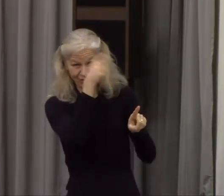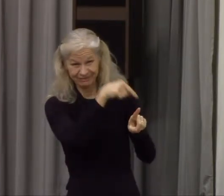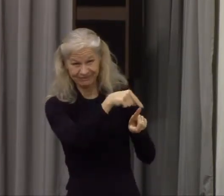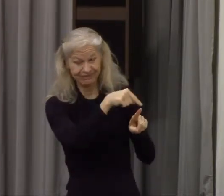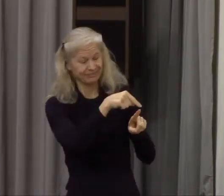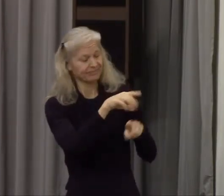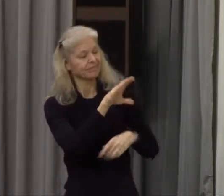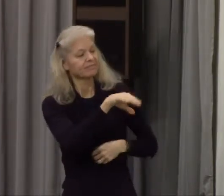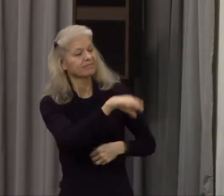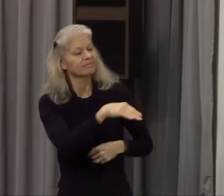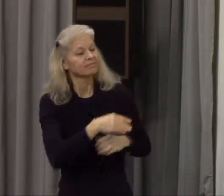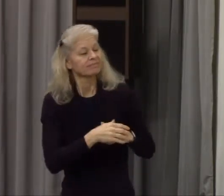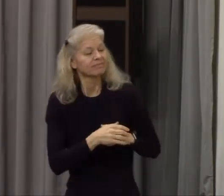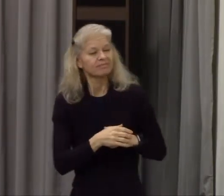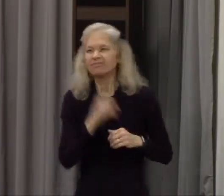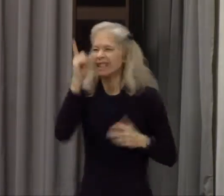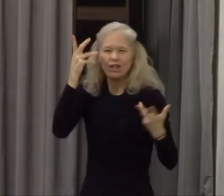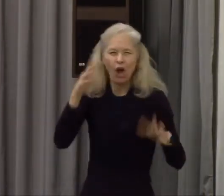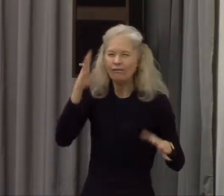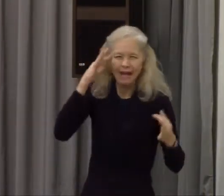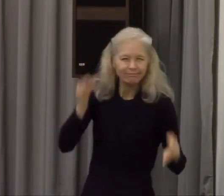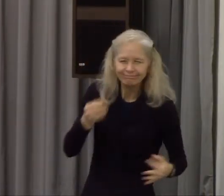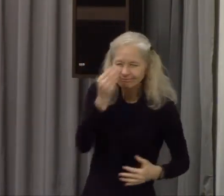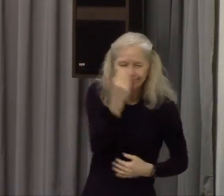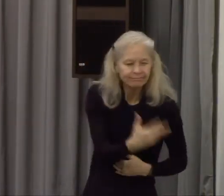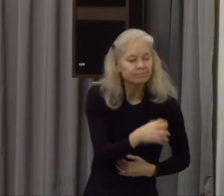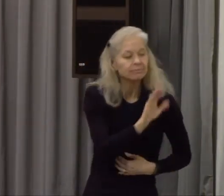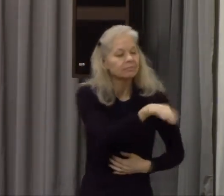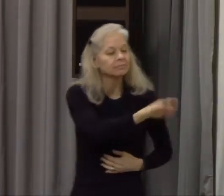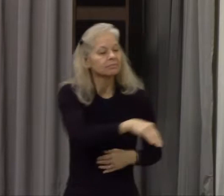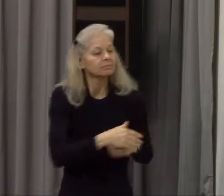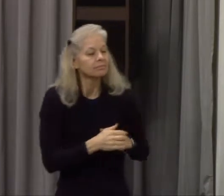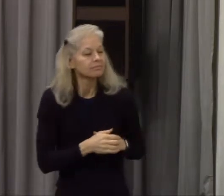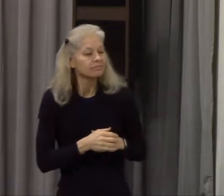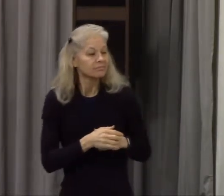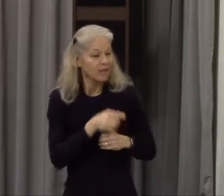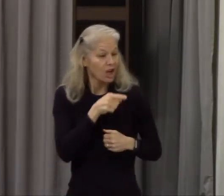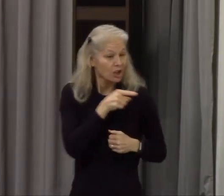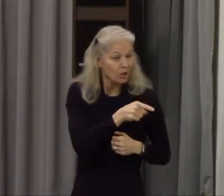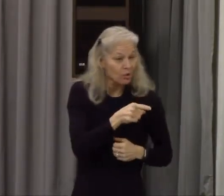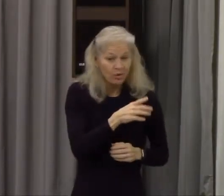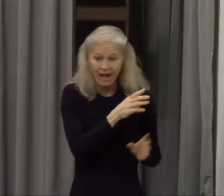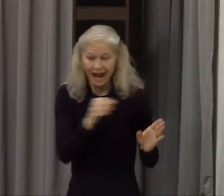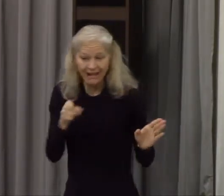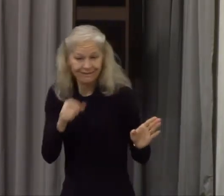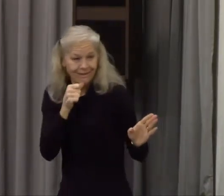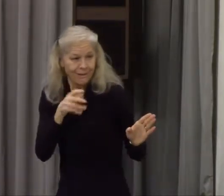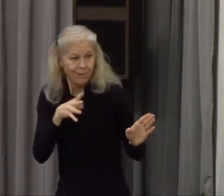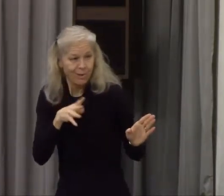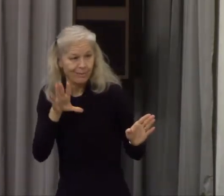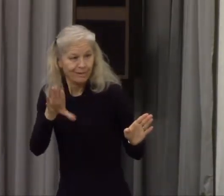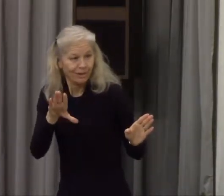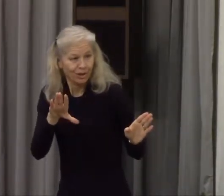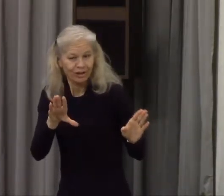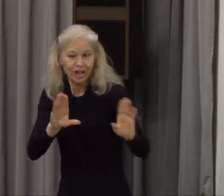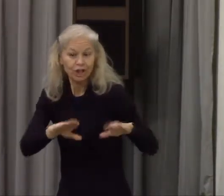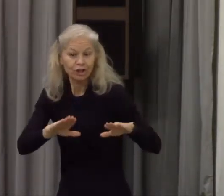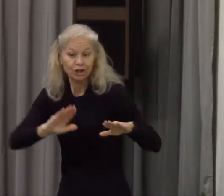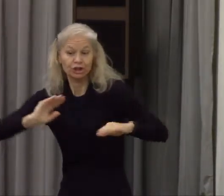shall bruise thy head, and thou shalt bruise his heel." I'm going to send one who's going to